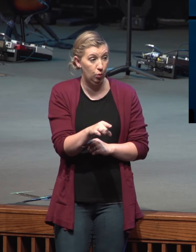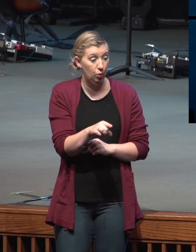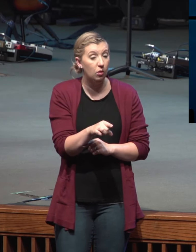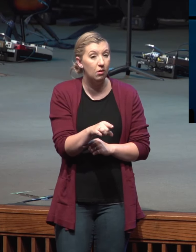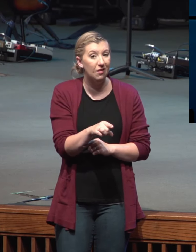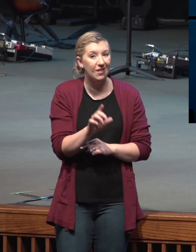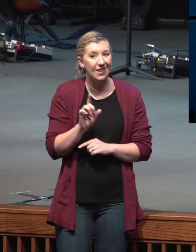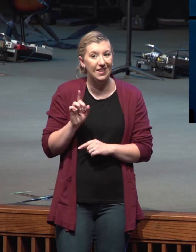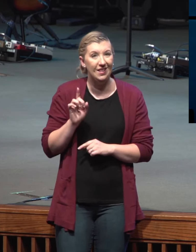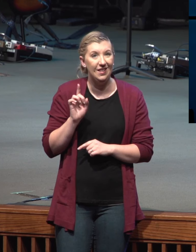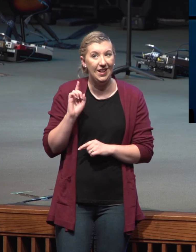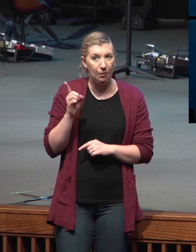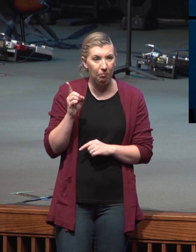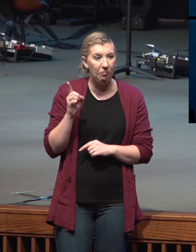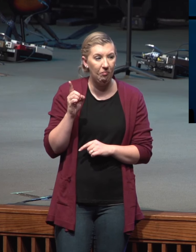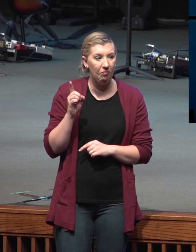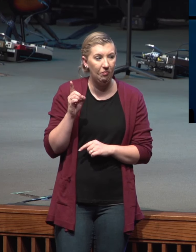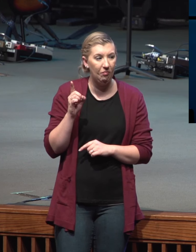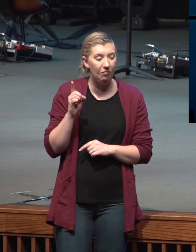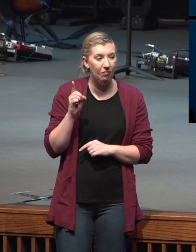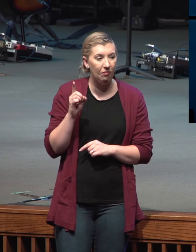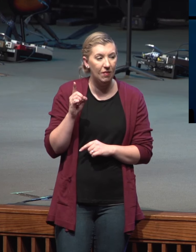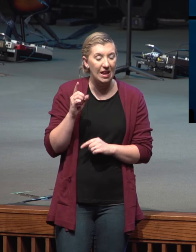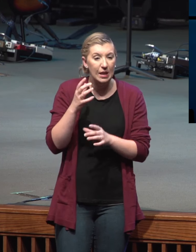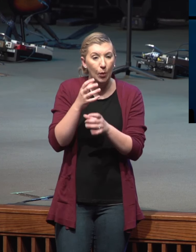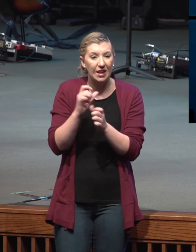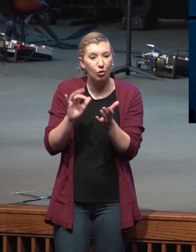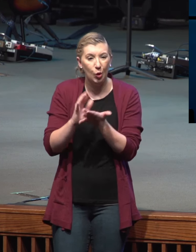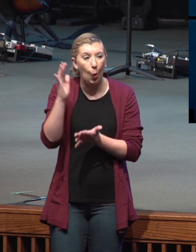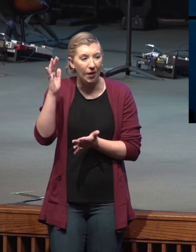it is Him that would certainly get the glory for it.